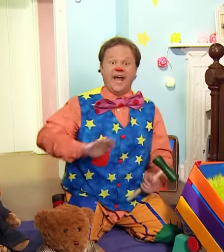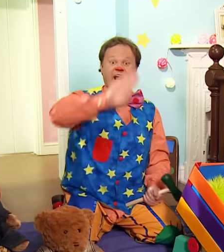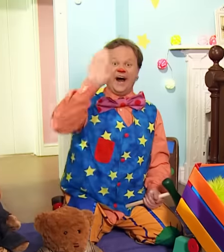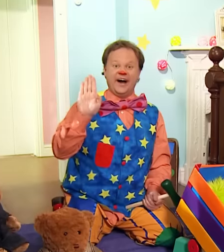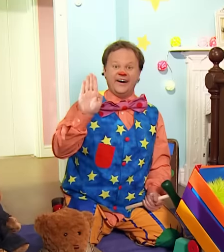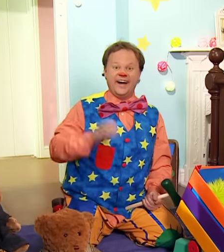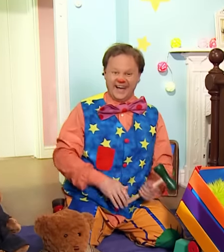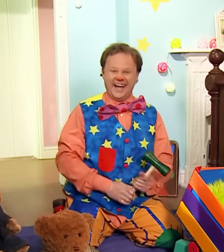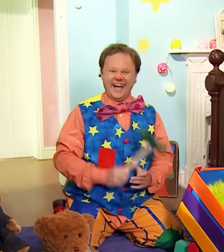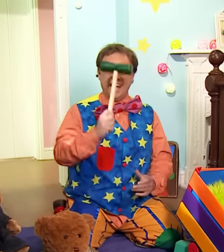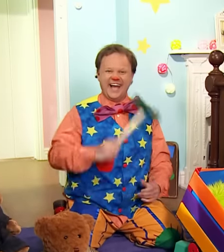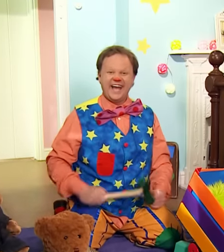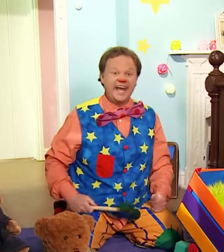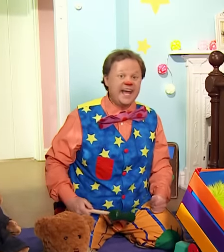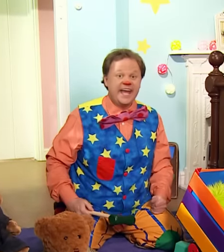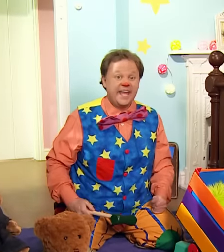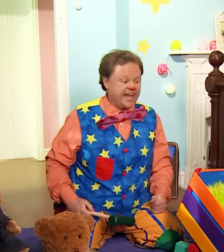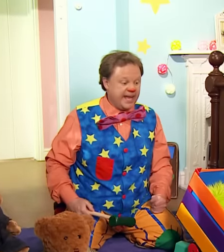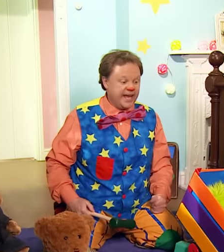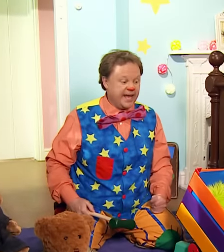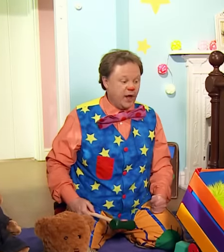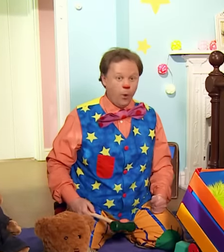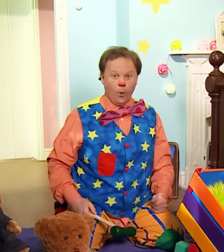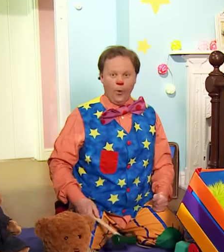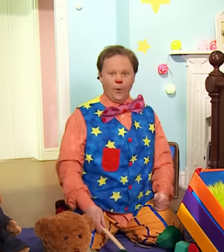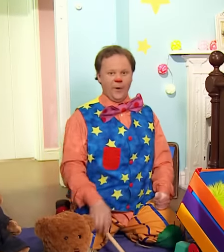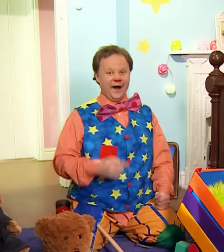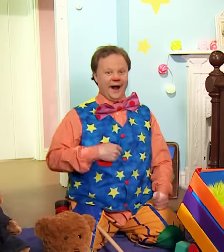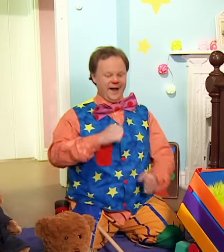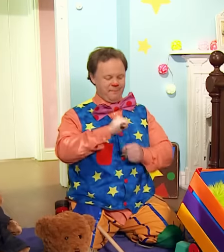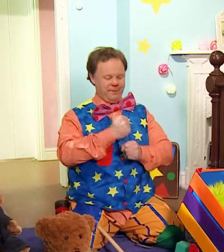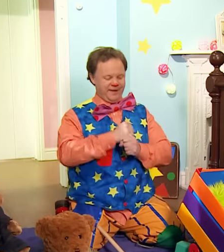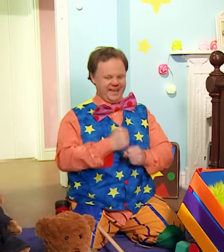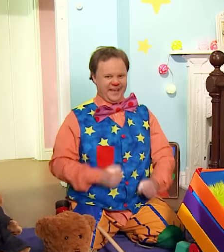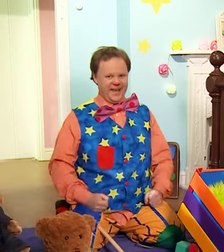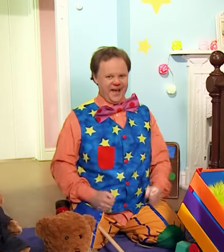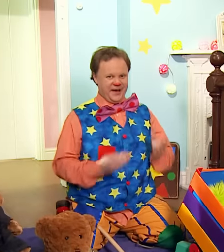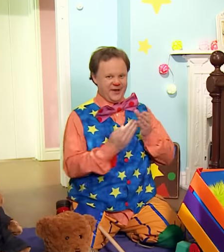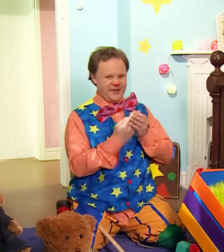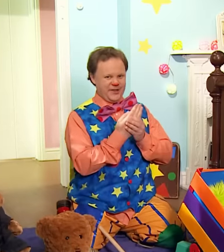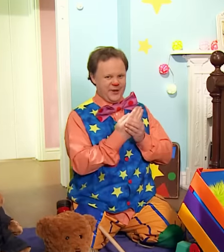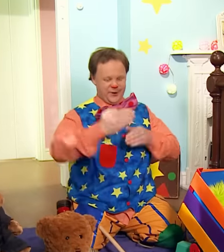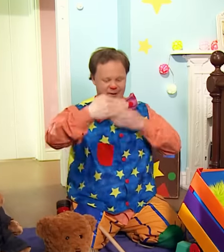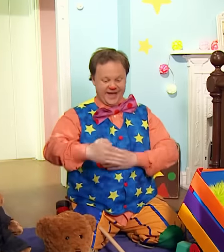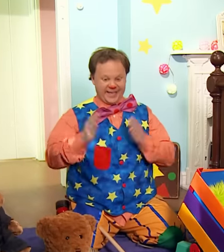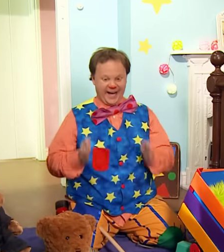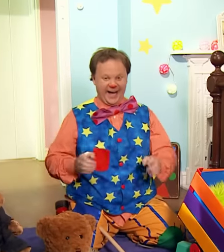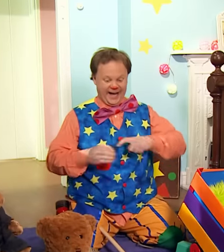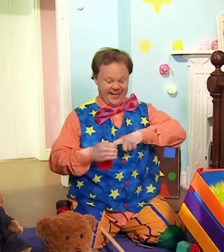Hello! What are you doing? Oh, I'm building a new cart!